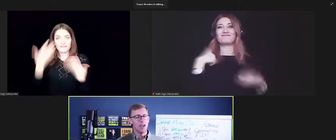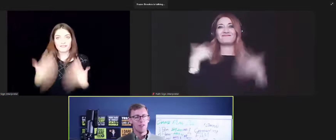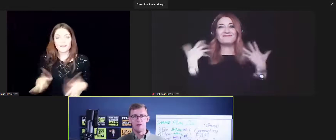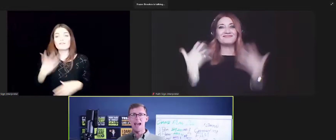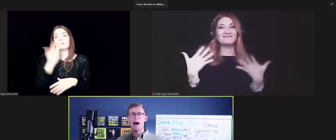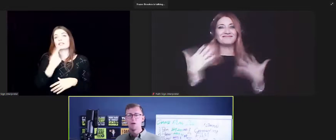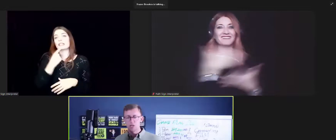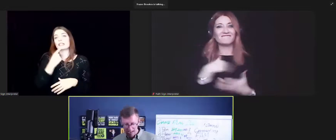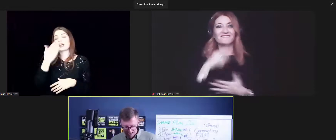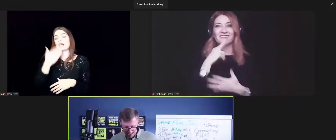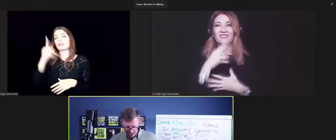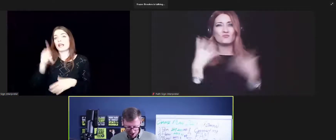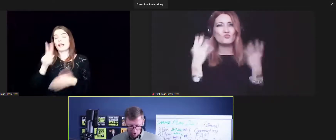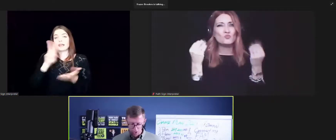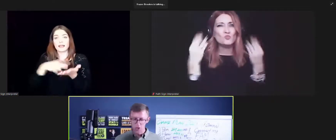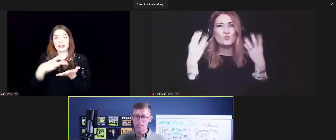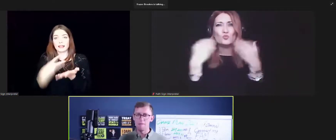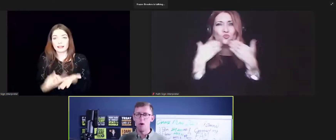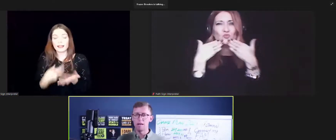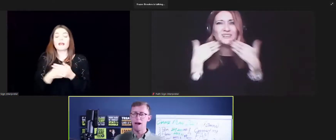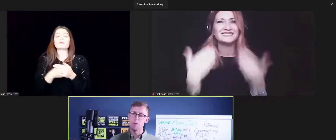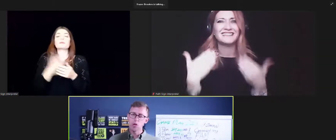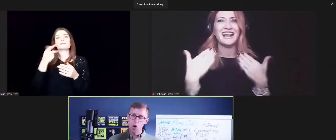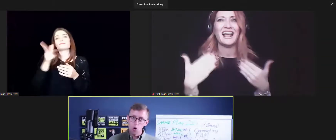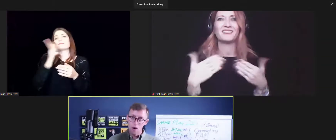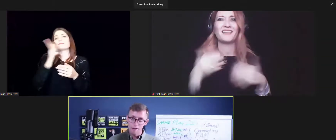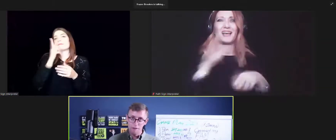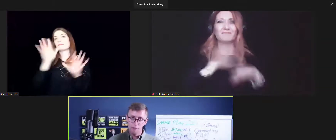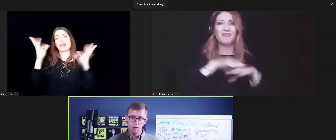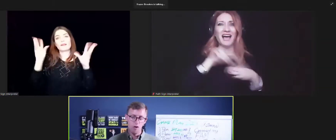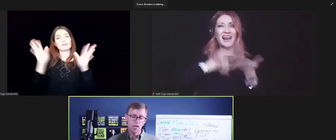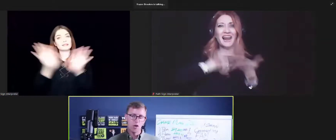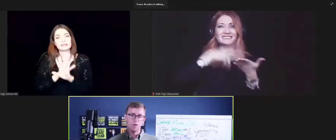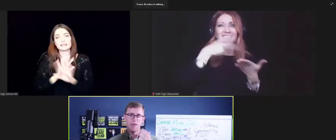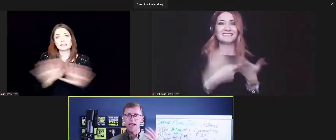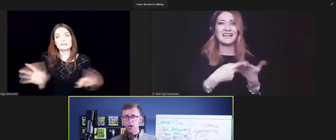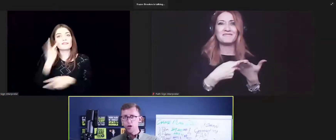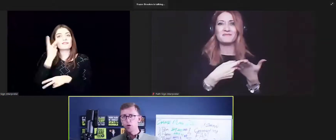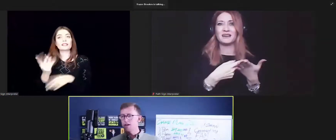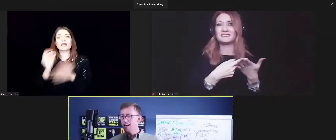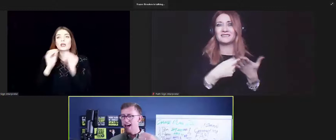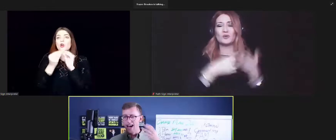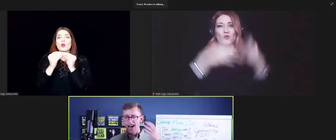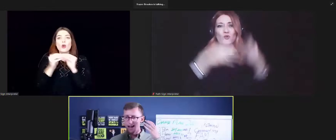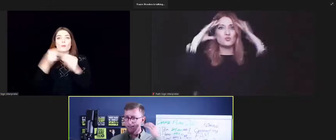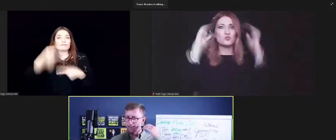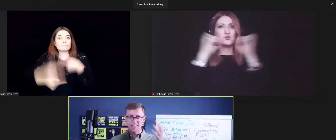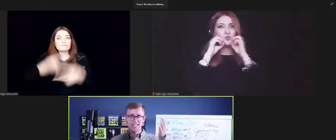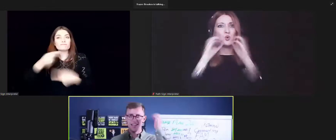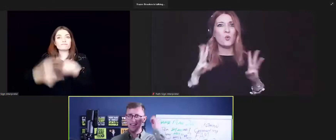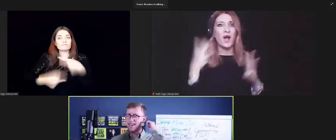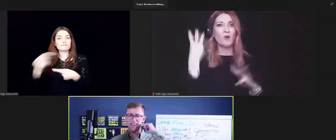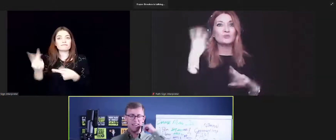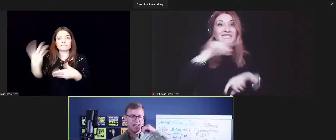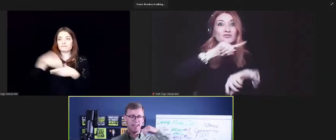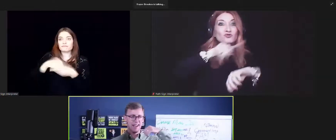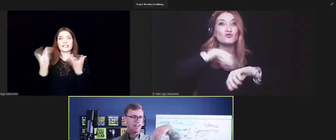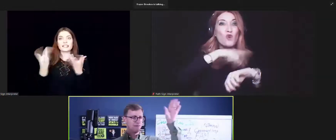us 3 hours in on a Sunday morning, but I'm so grateful for it. So thank you.